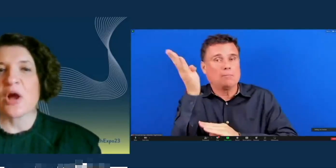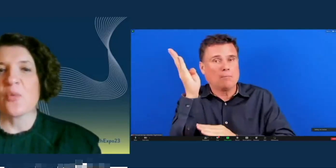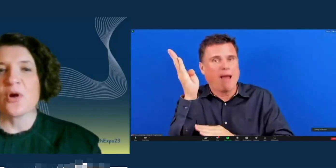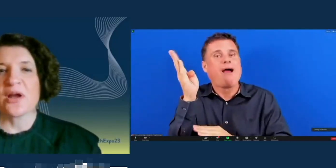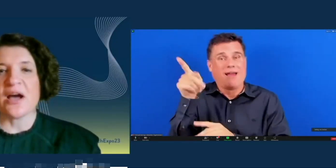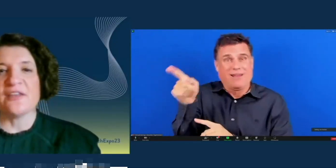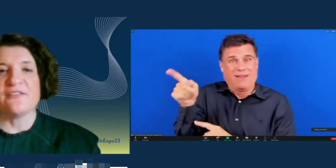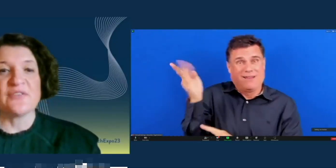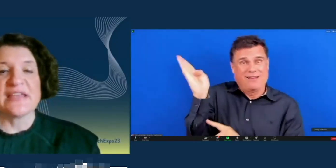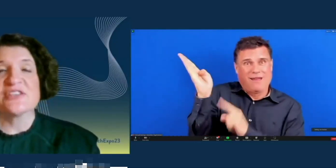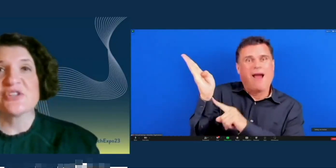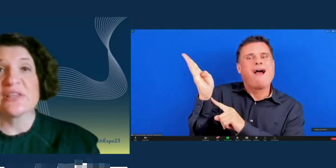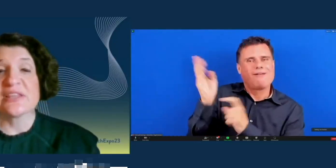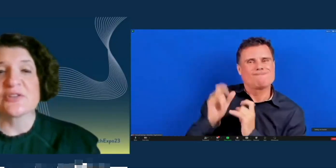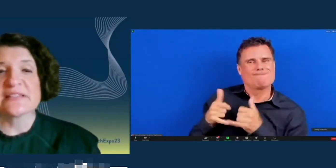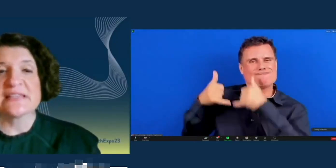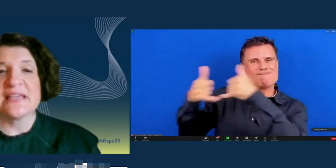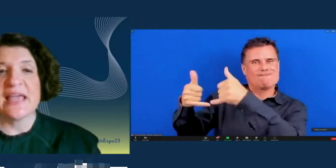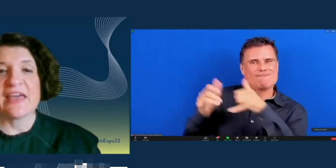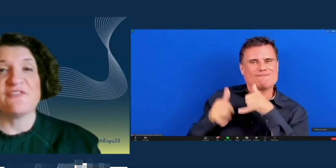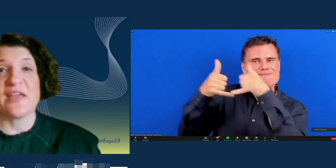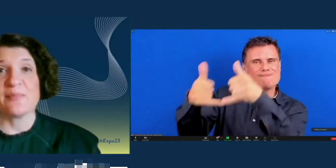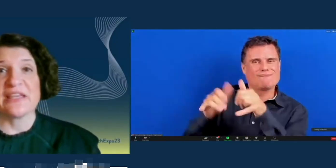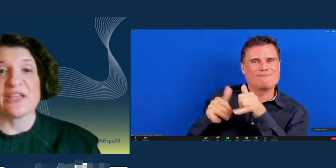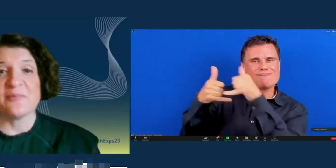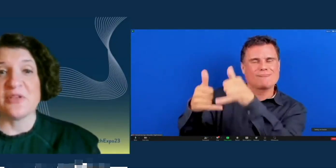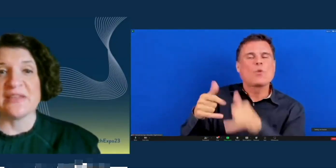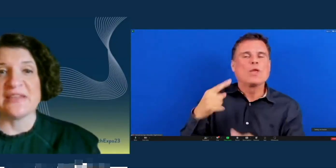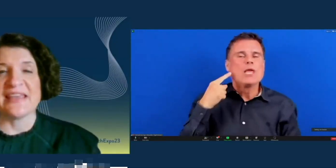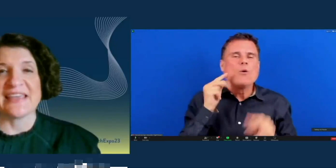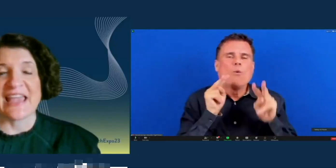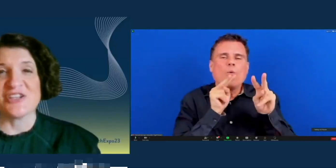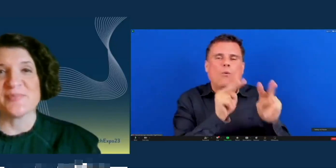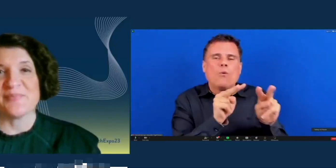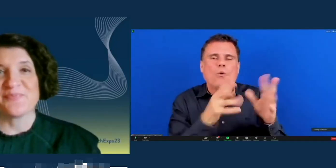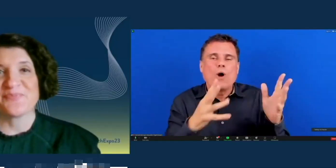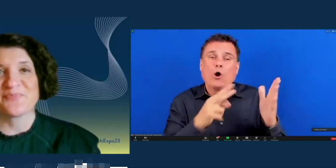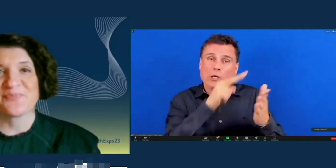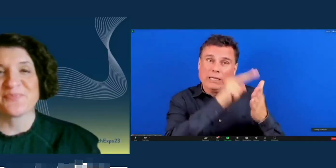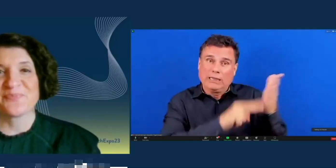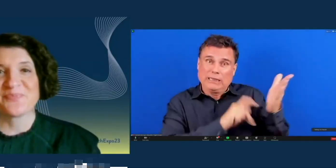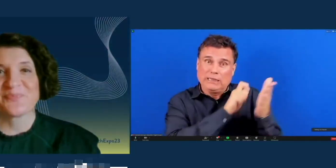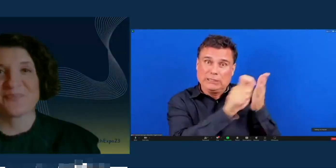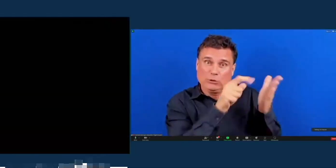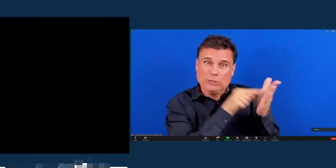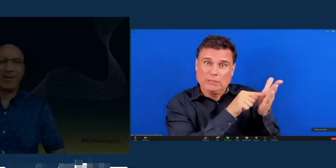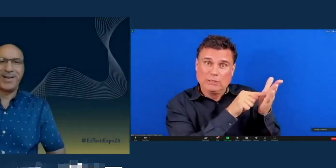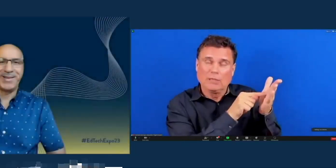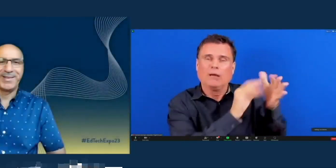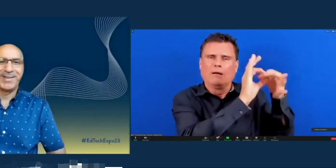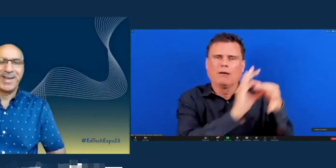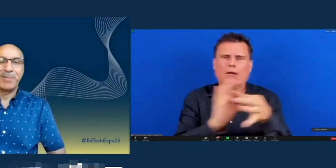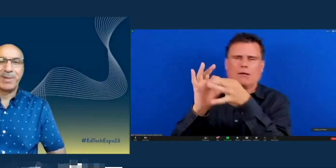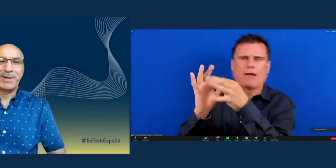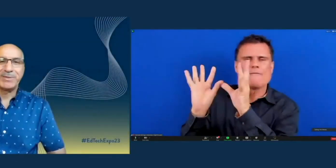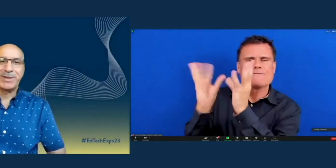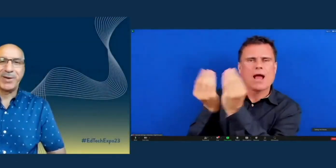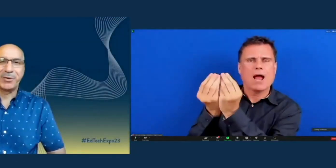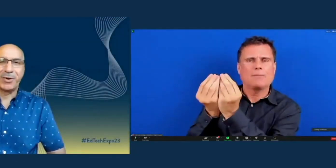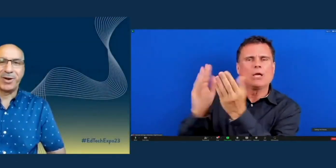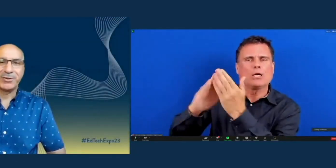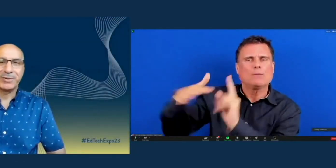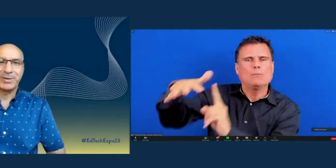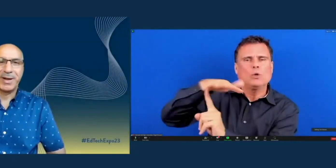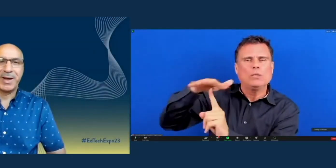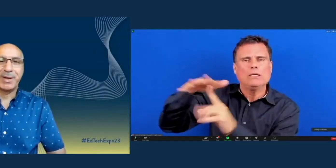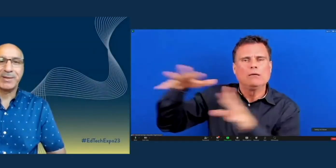about our work on foundational literacy and family and community engagement. Hi, my name is Leonardo